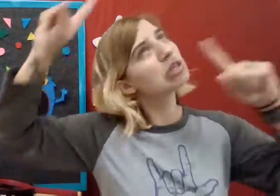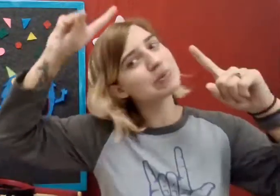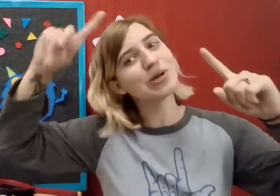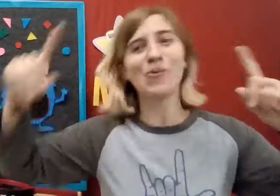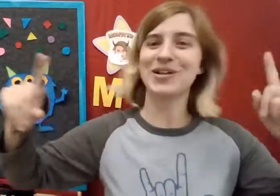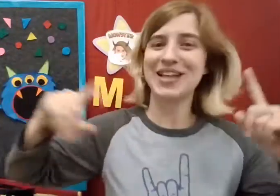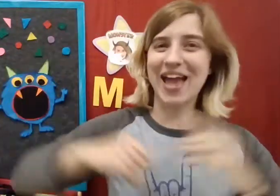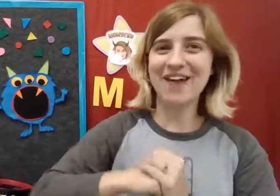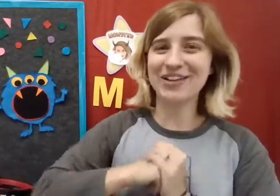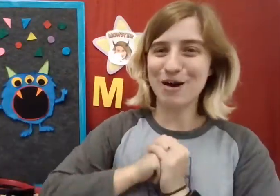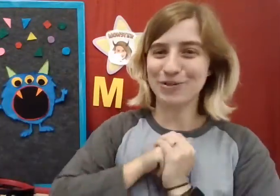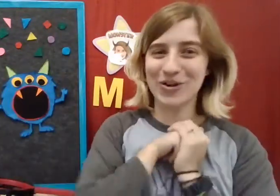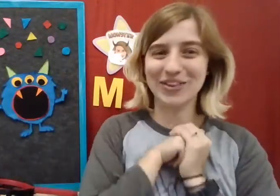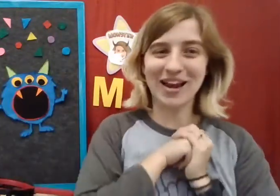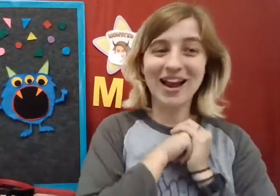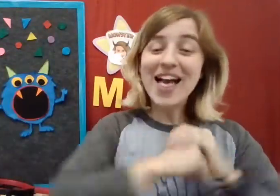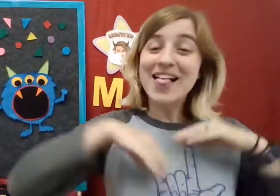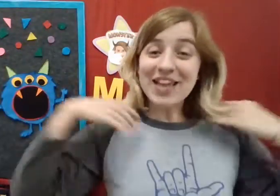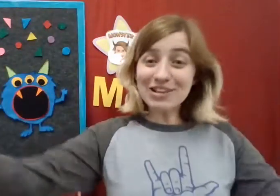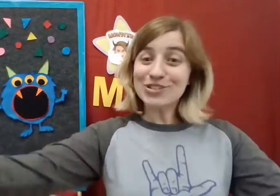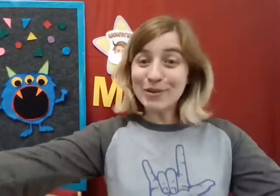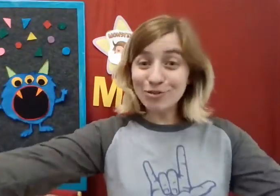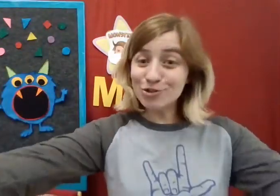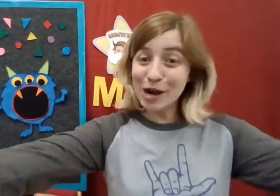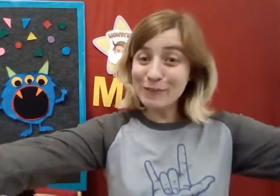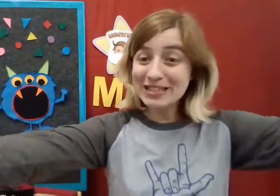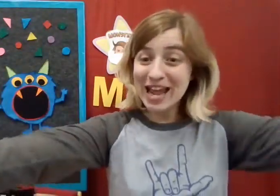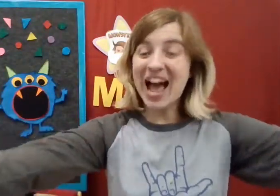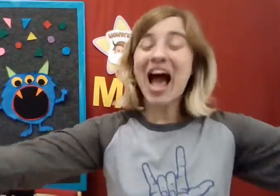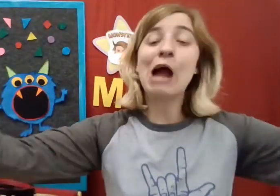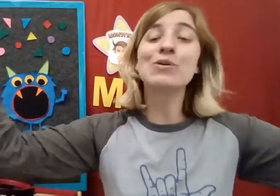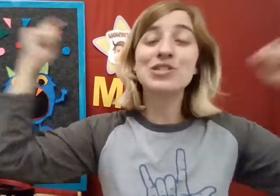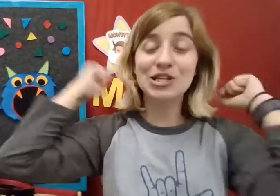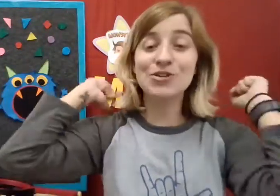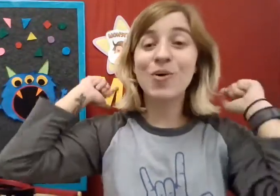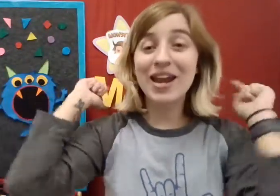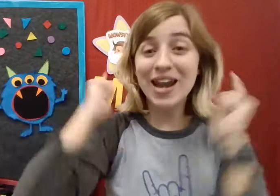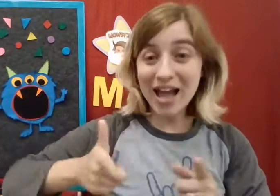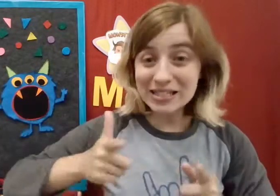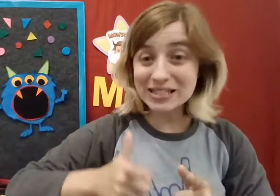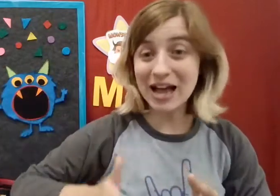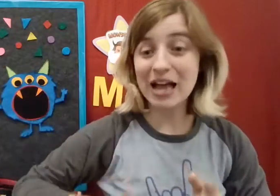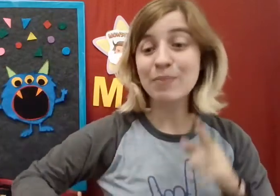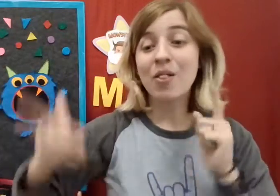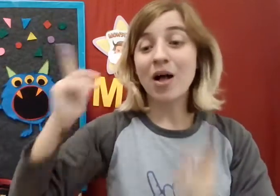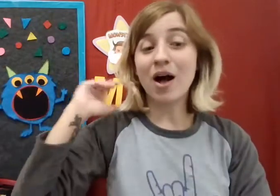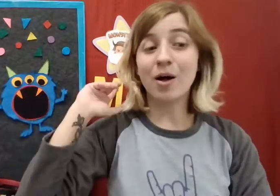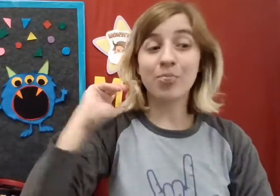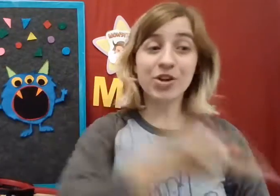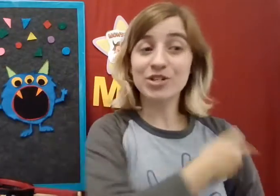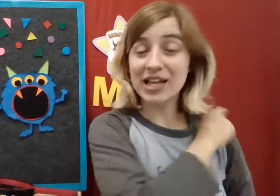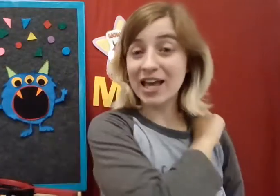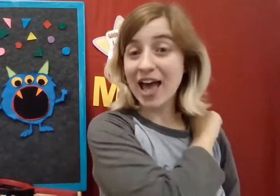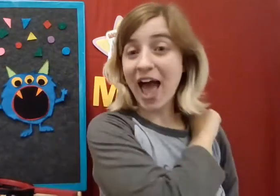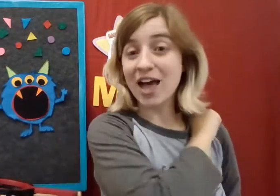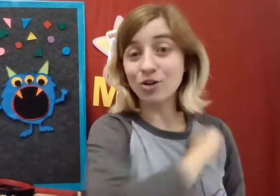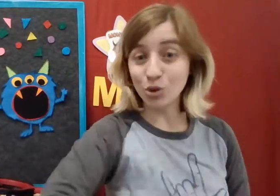description once I have it uploaded there. Thank you so much for joining me today. I will see you next time, Thursday at